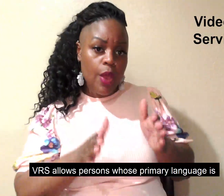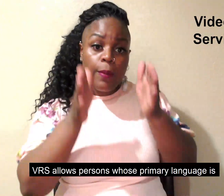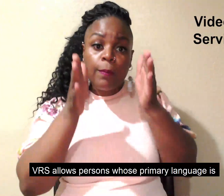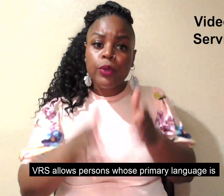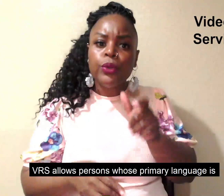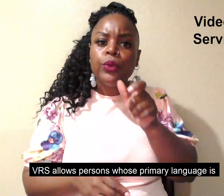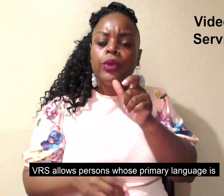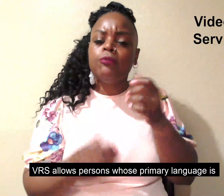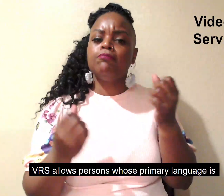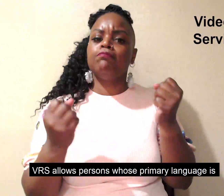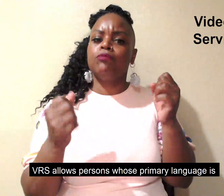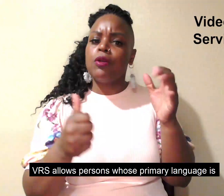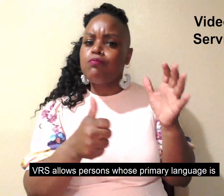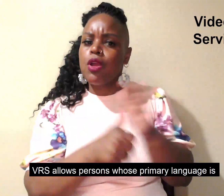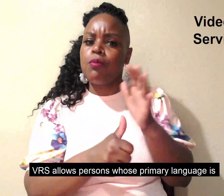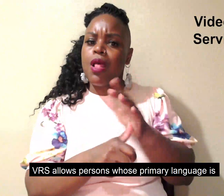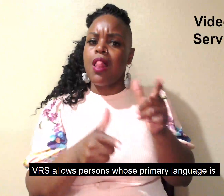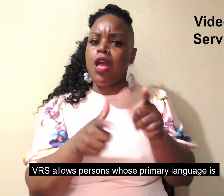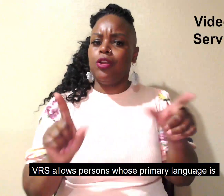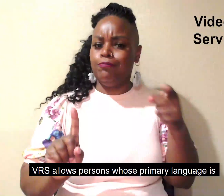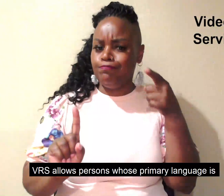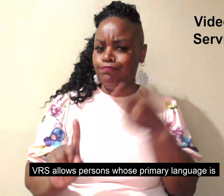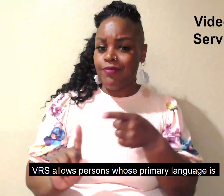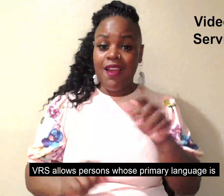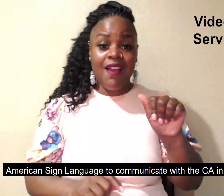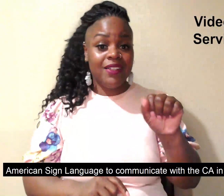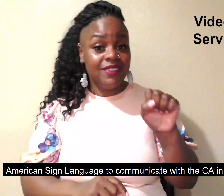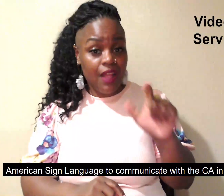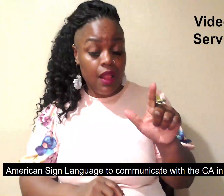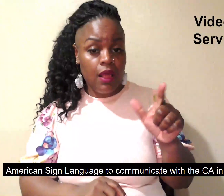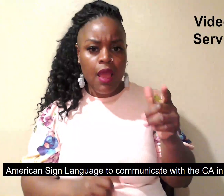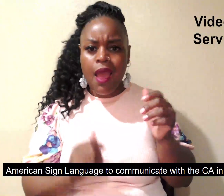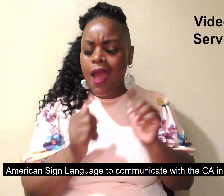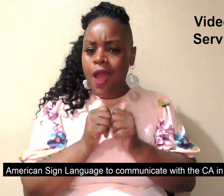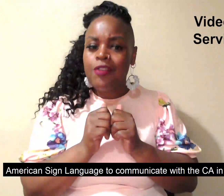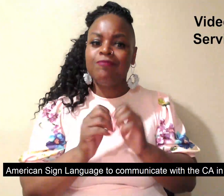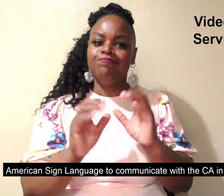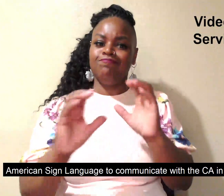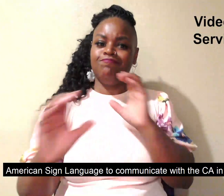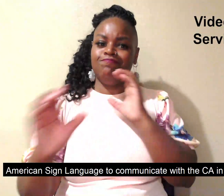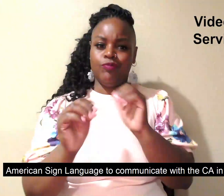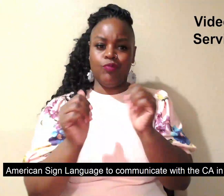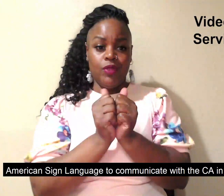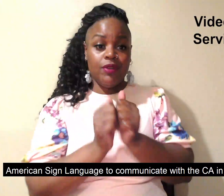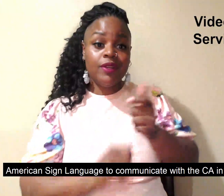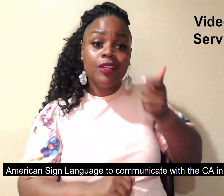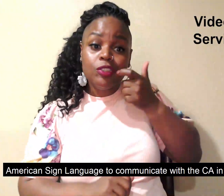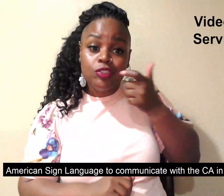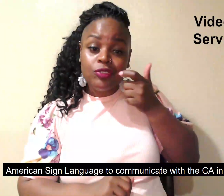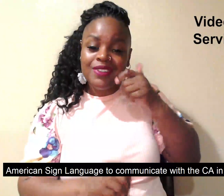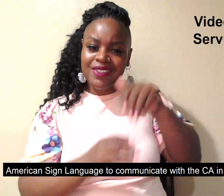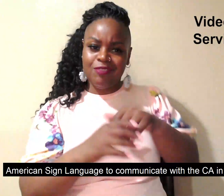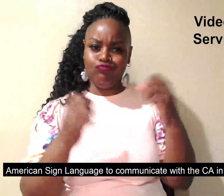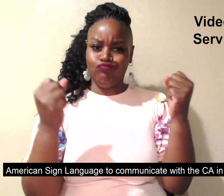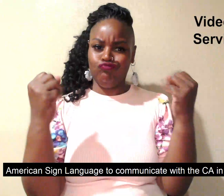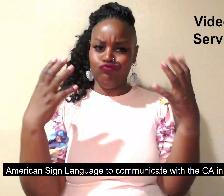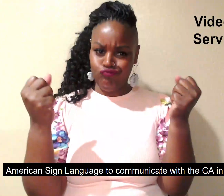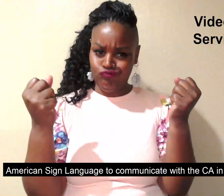VRS allows persons whose primary language is American Sign Language to communicate with the CA in